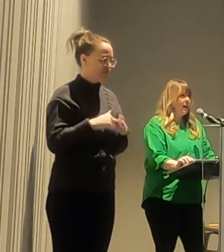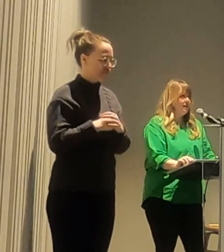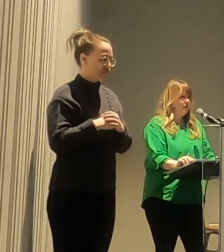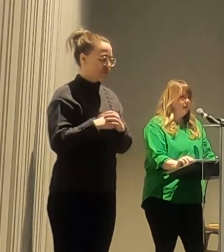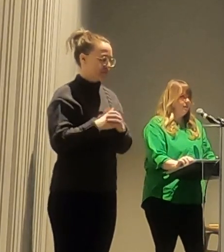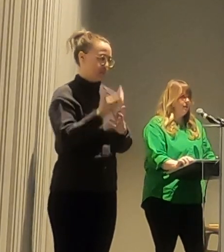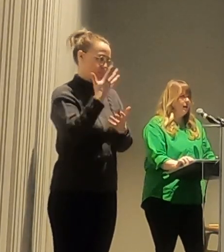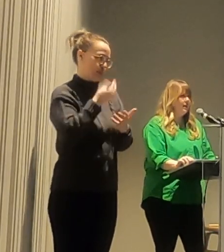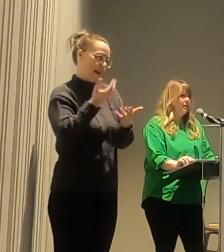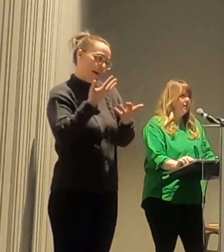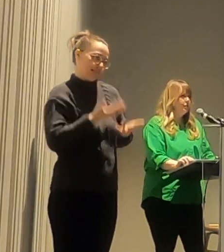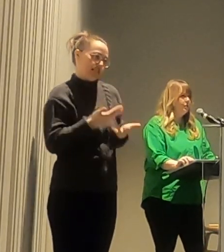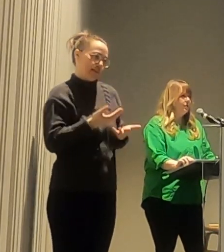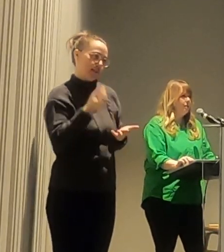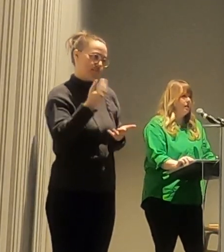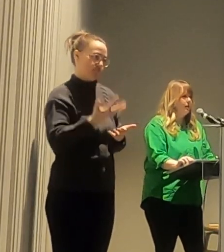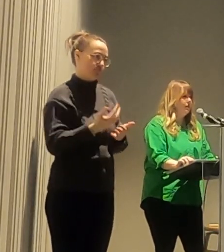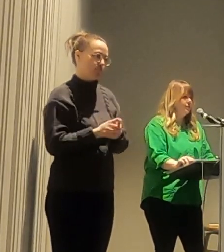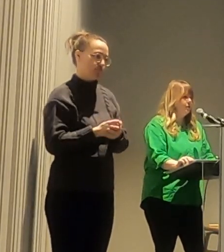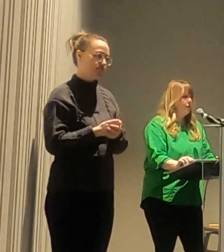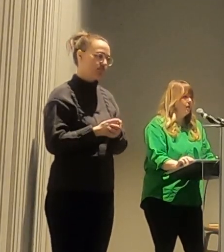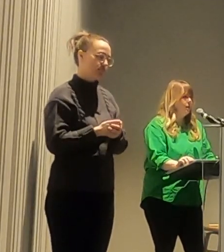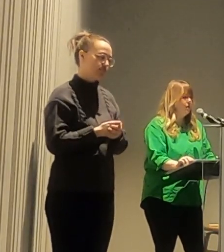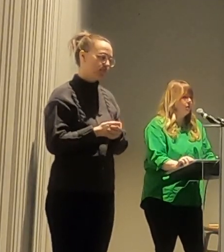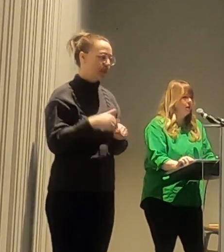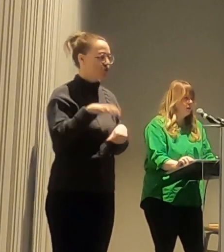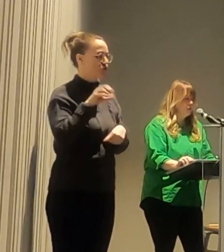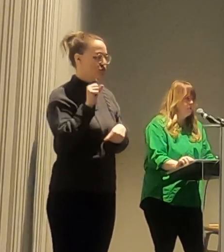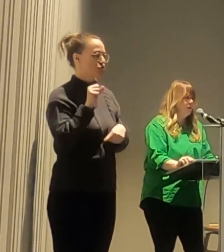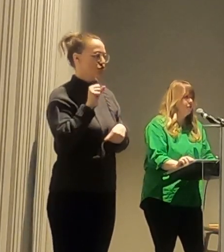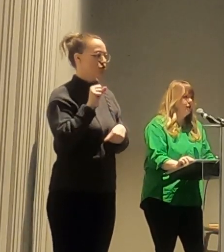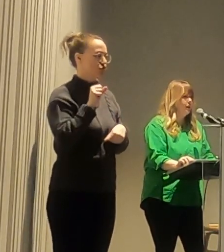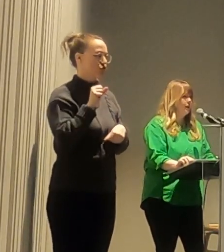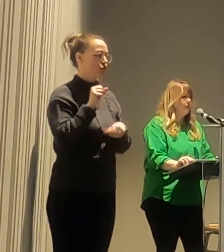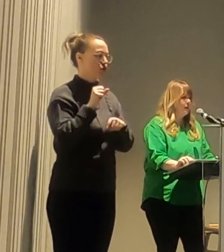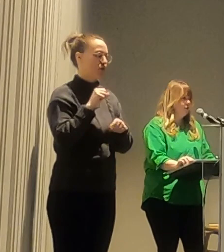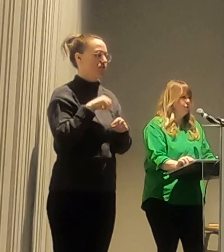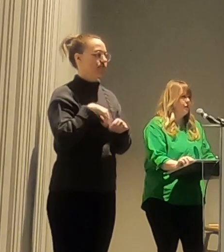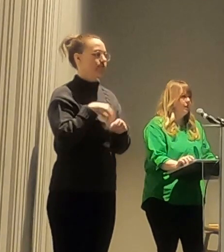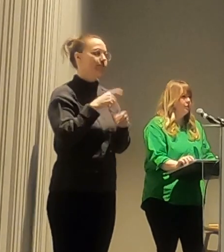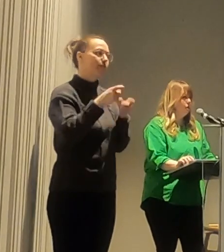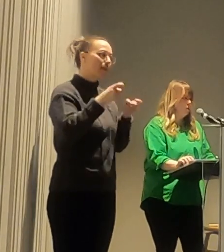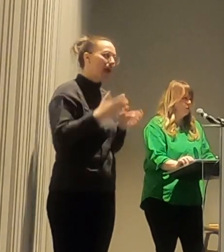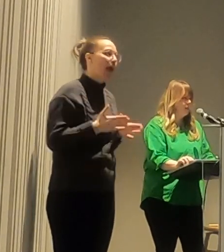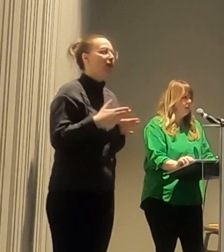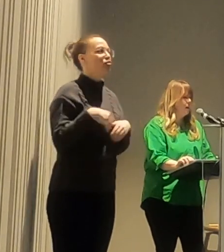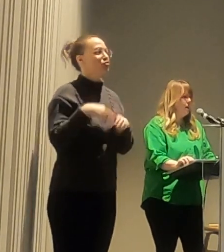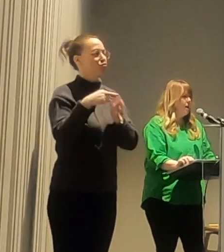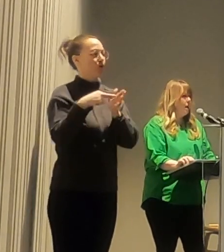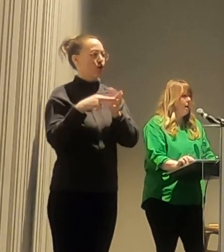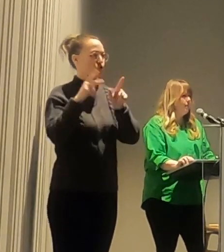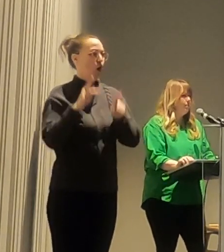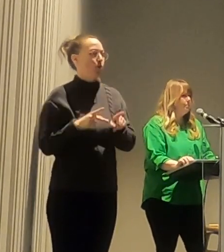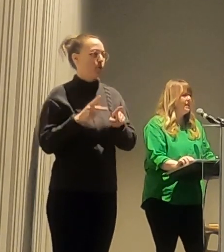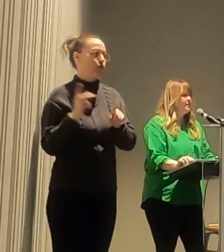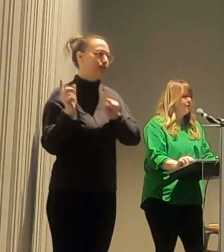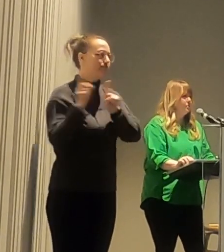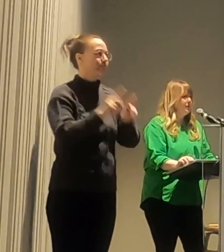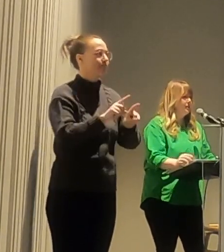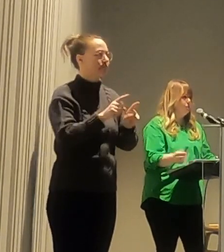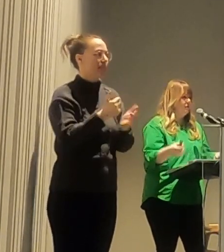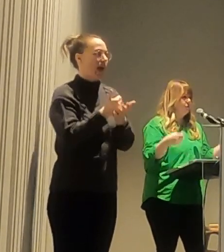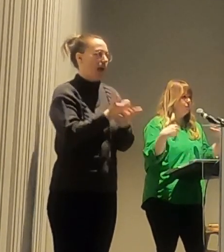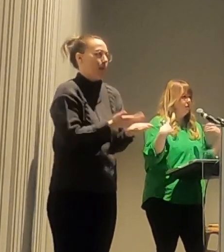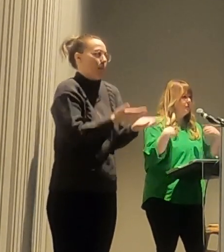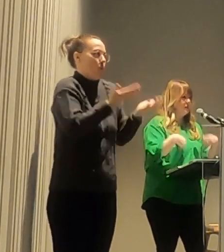They're pretty heavy. I think it took our collection manager and our registrar to hold it. But that's